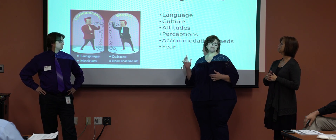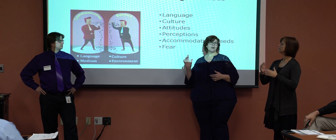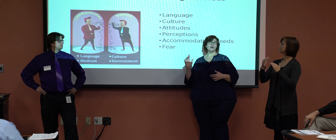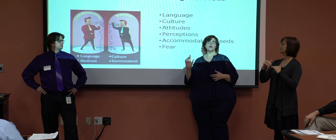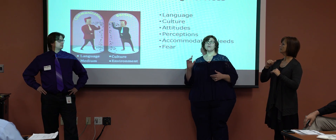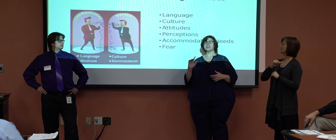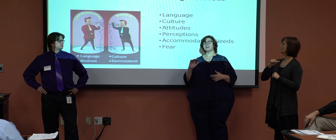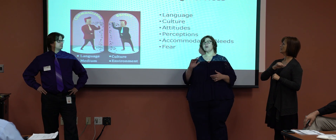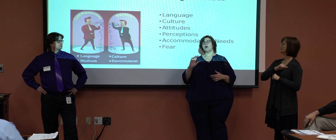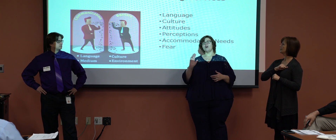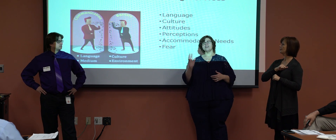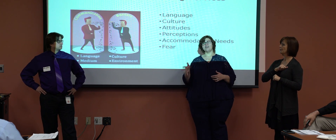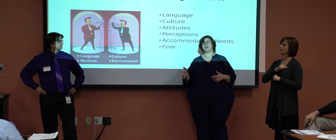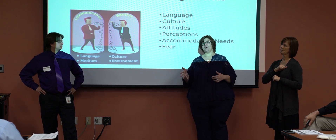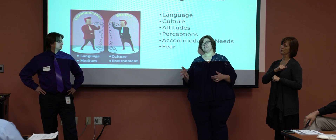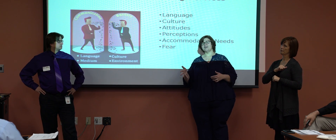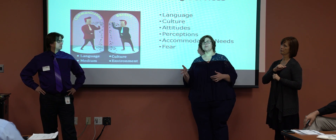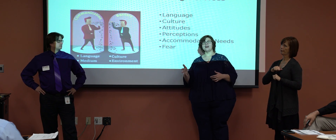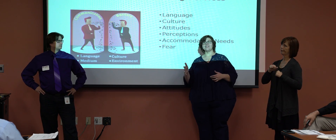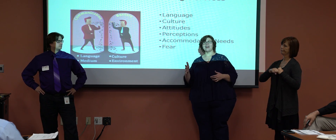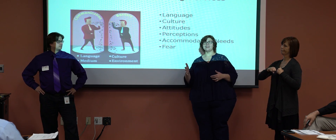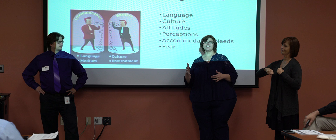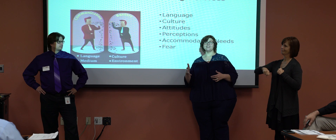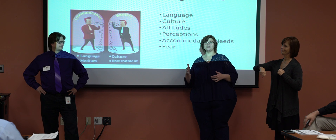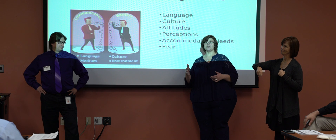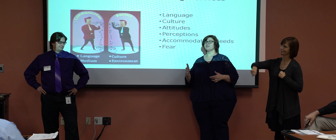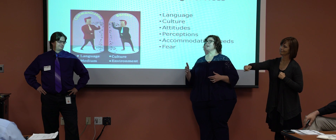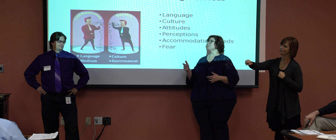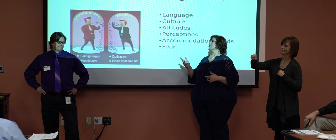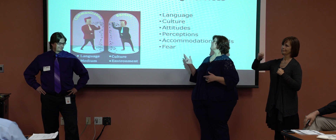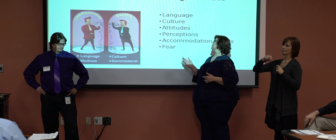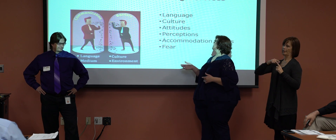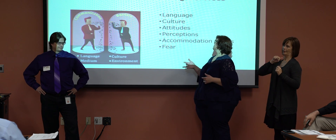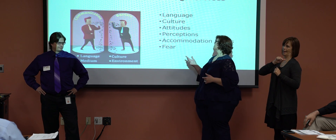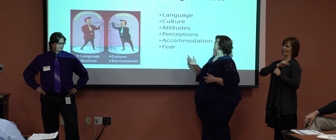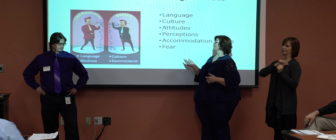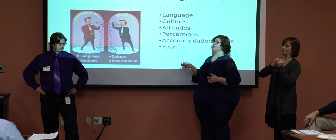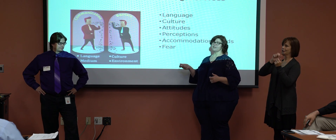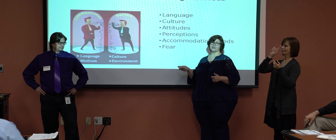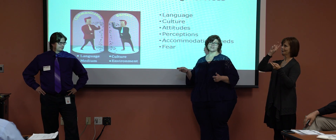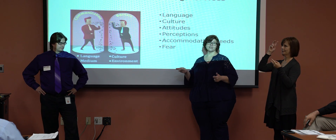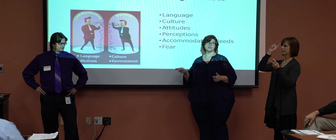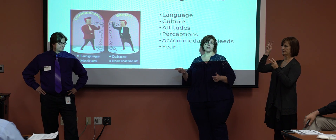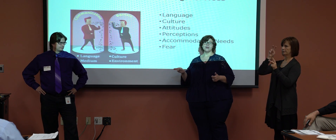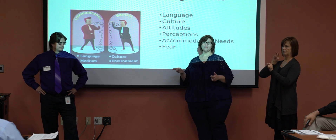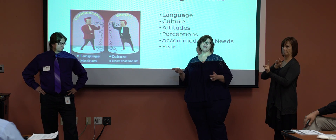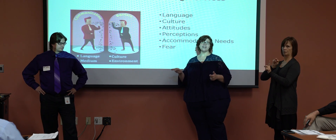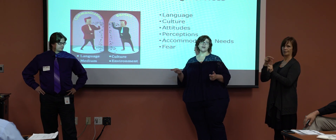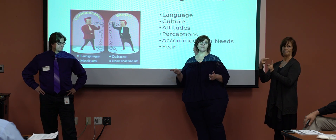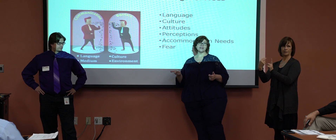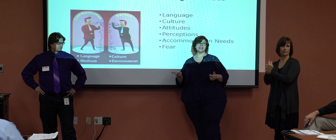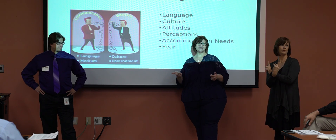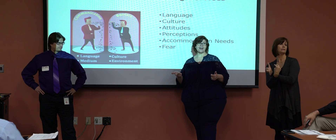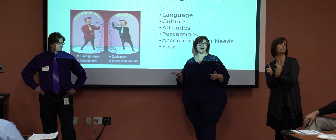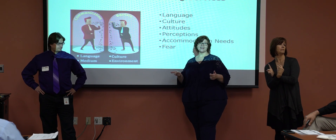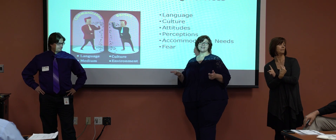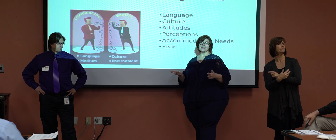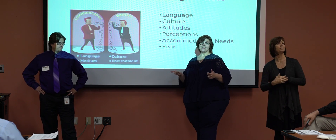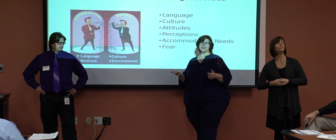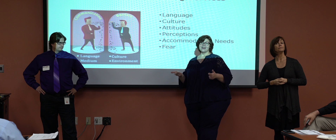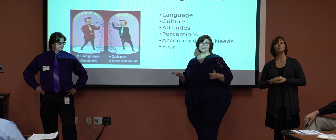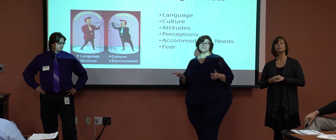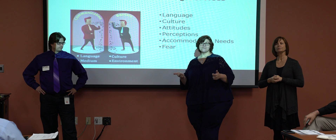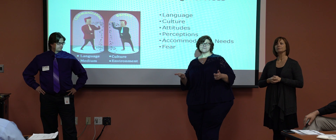Attitudes. We could go on and on about the attitudes and perceptions of others. We know really